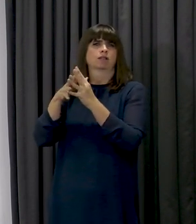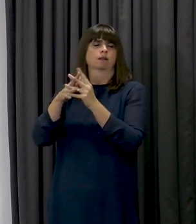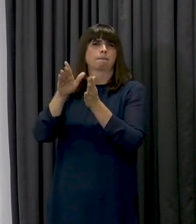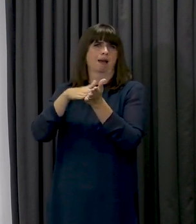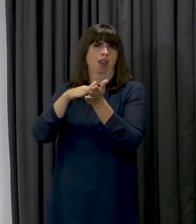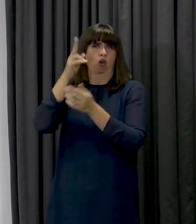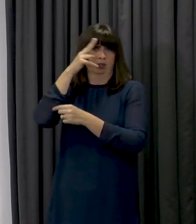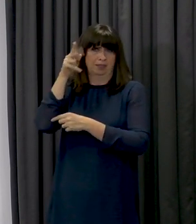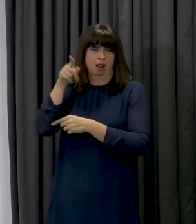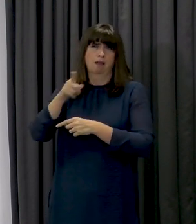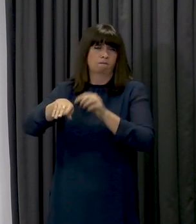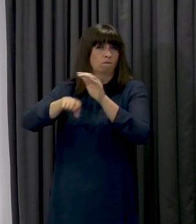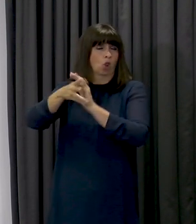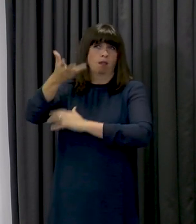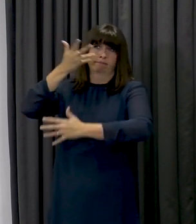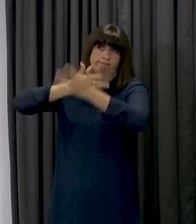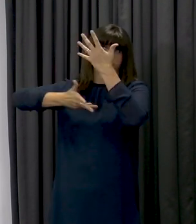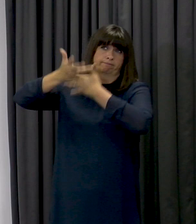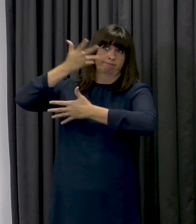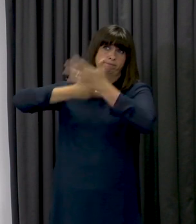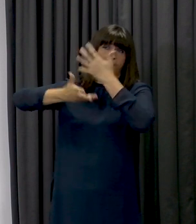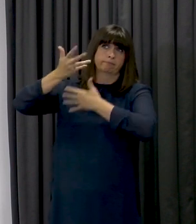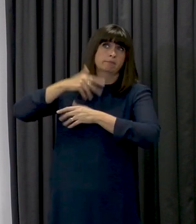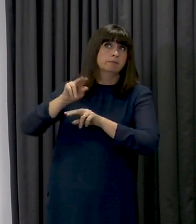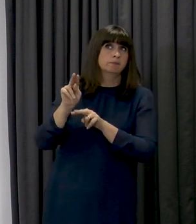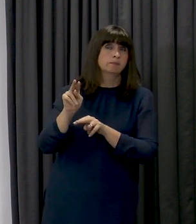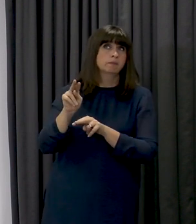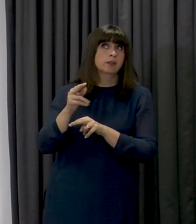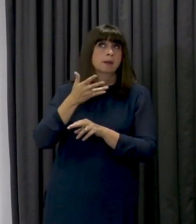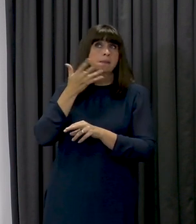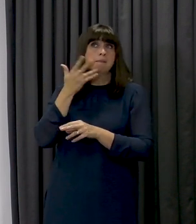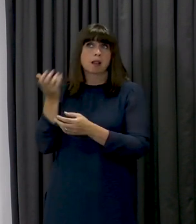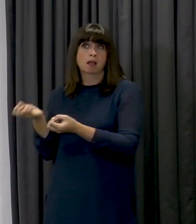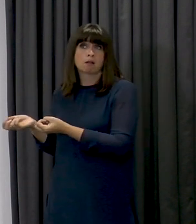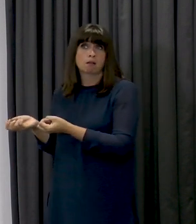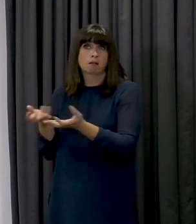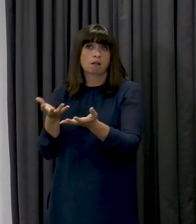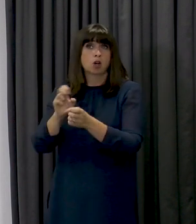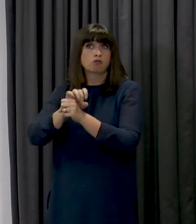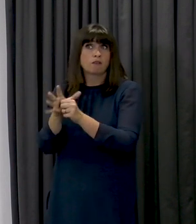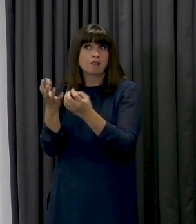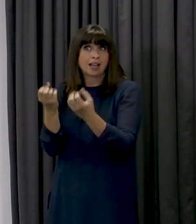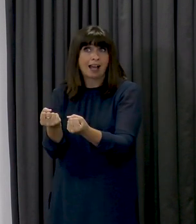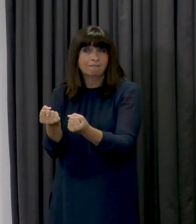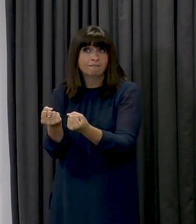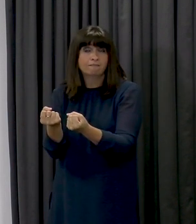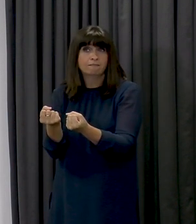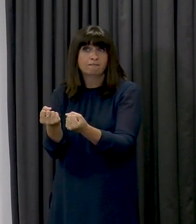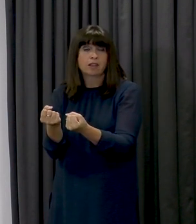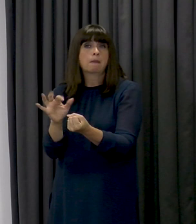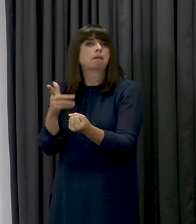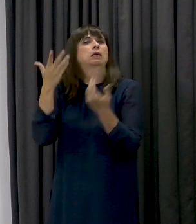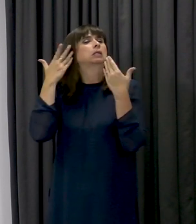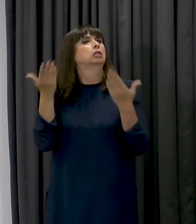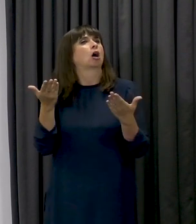a full account of everything they are doing to make sure that people who arrive at the hospital with coronavirus, often not knowing that they have